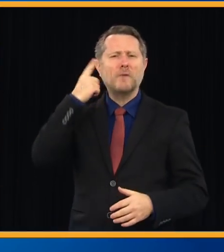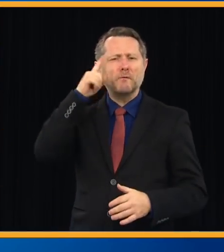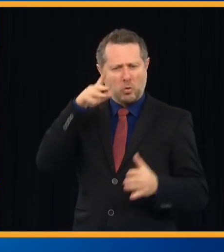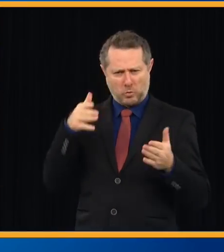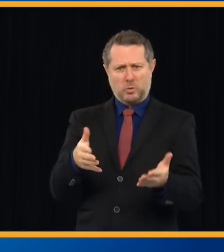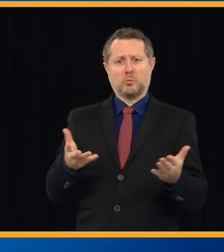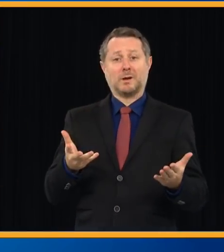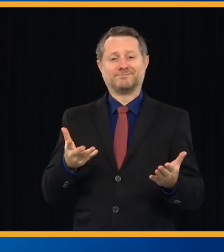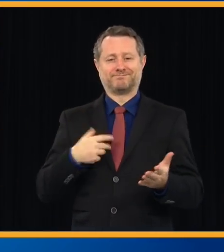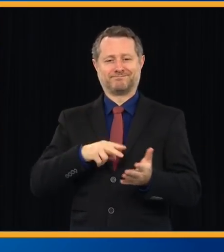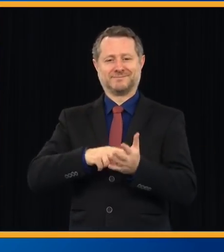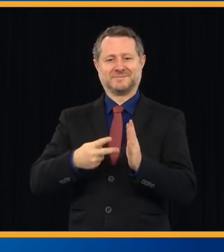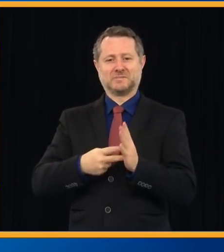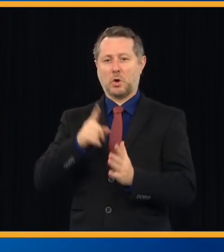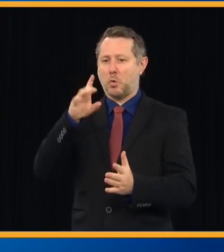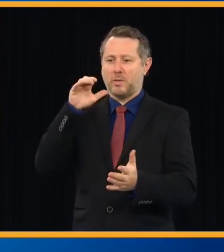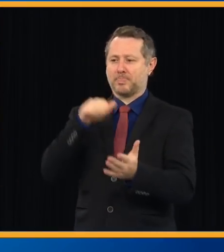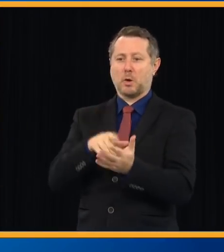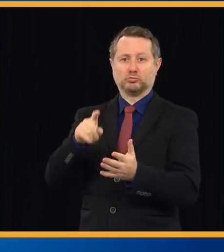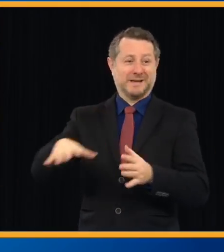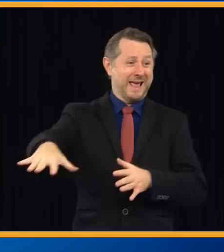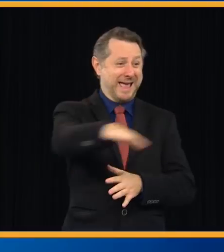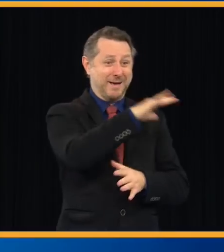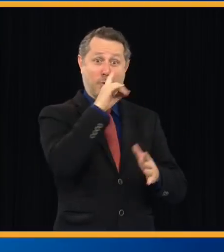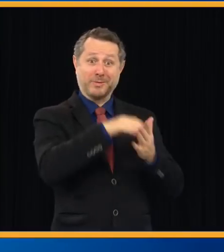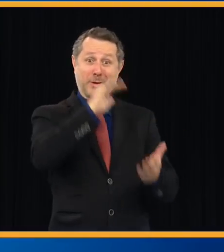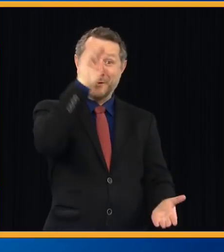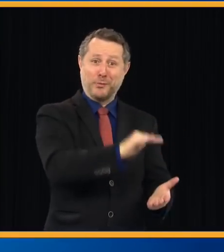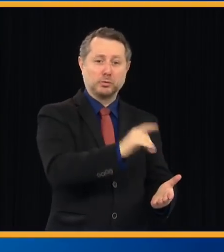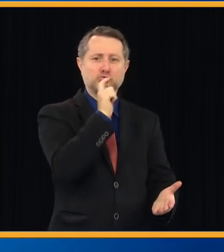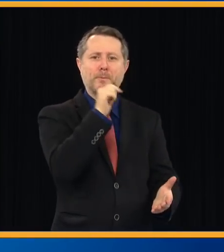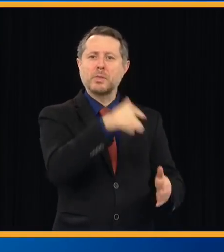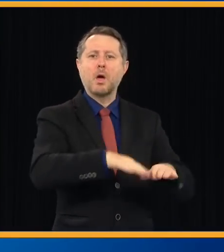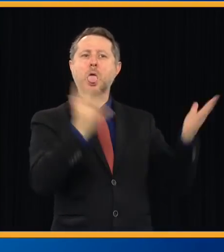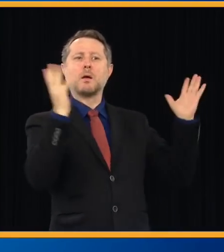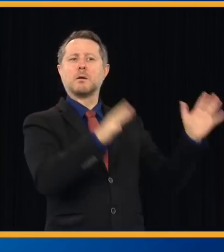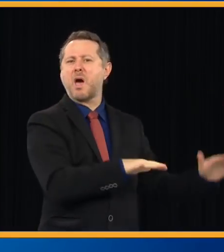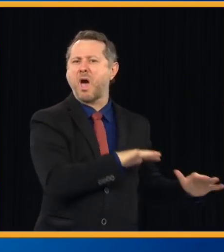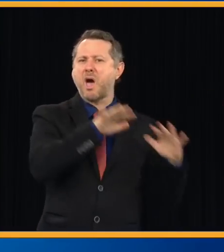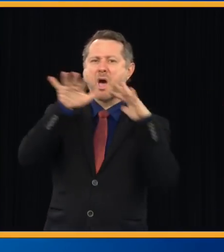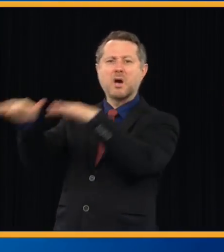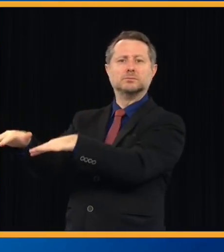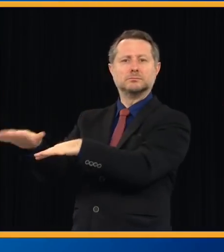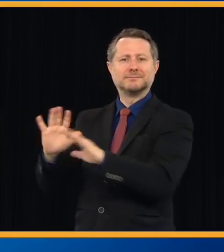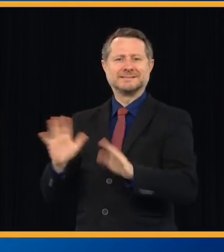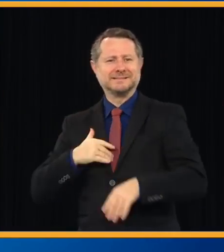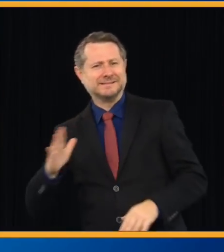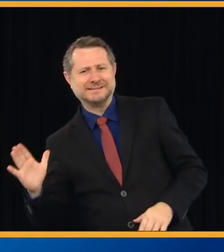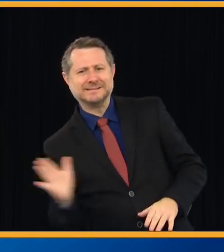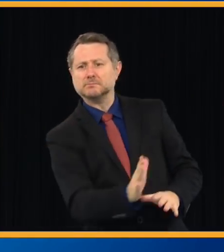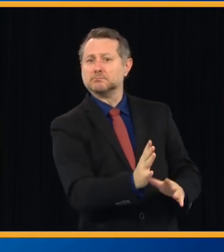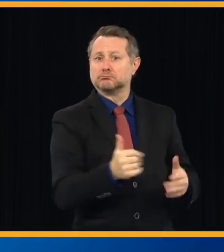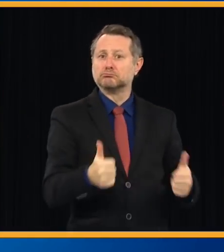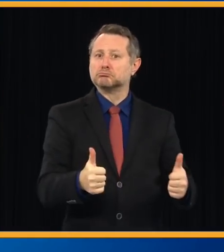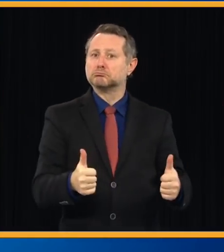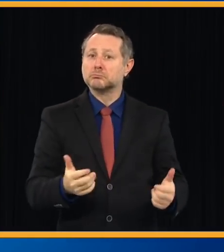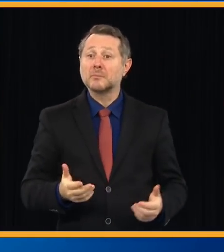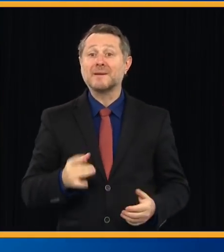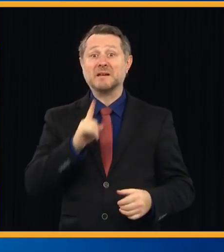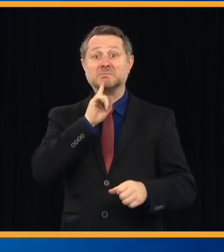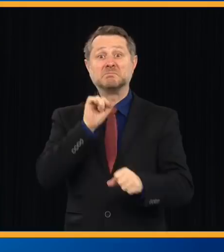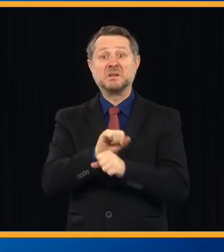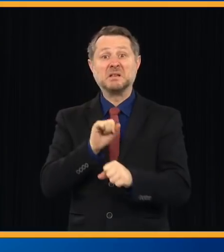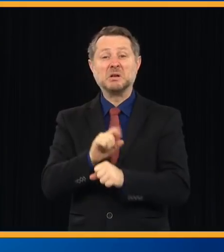hospitals. That's for what? And the 100,000 people into hospitals would have overwhelmed the hospital system, would have